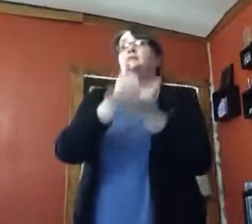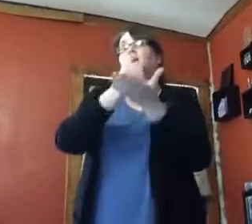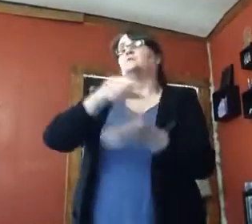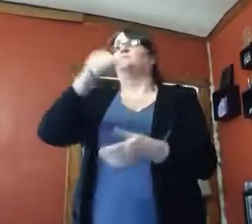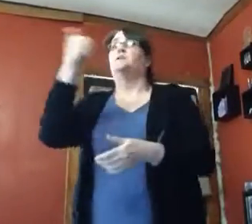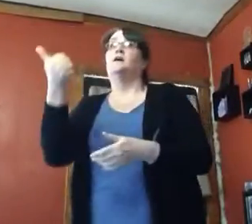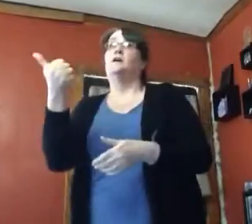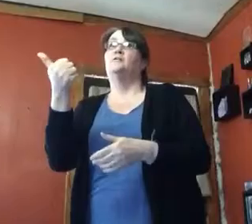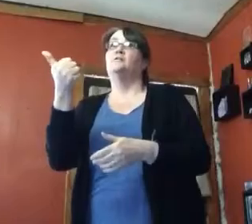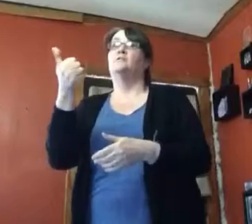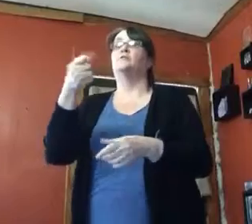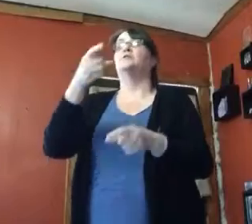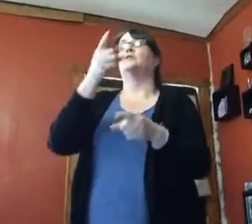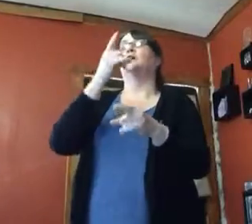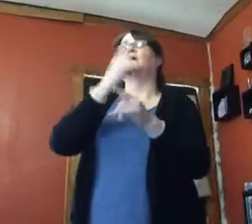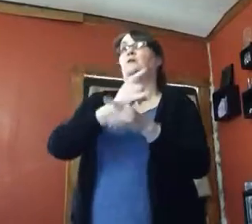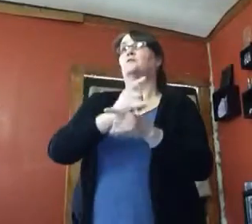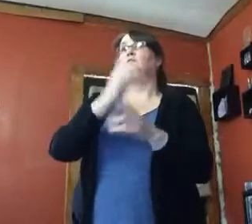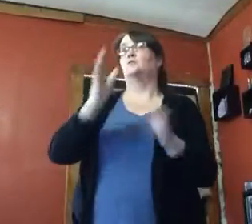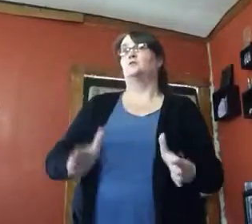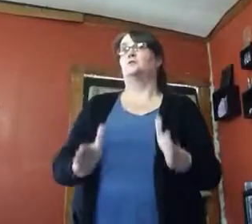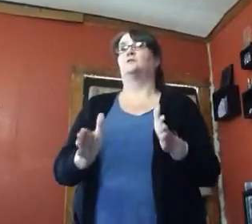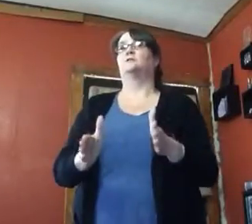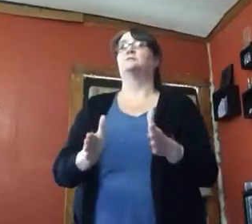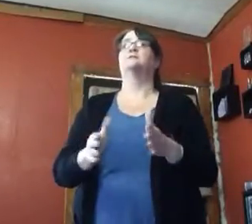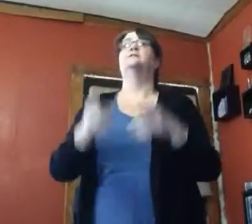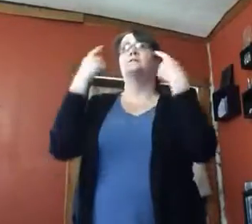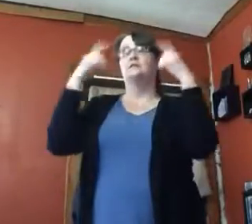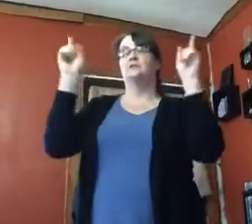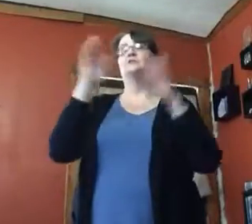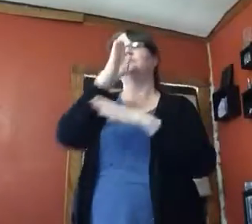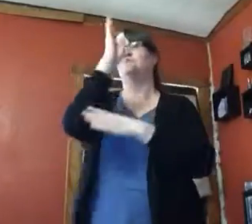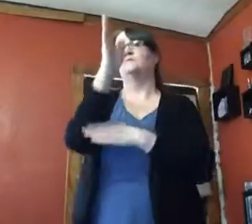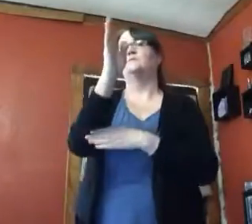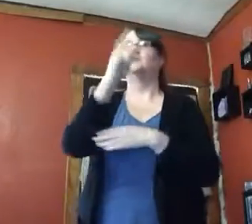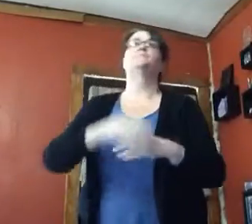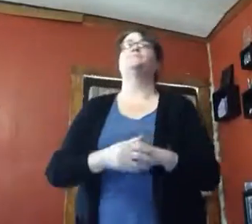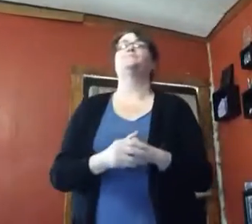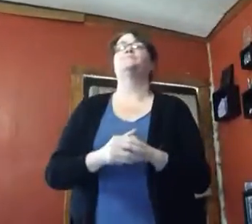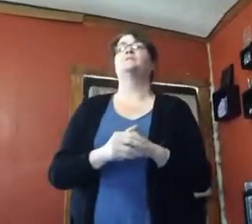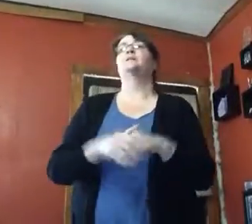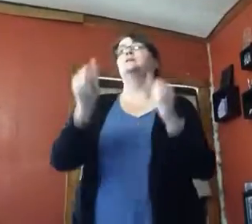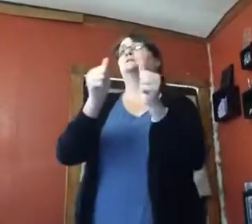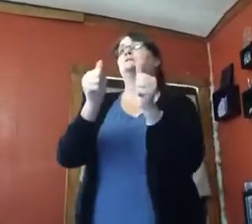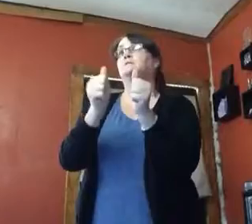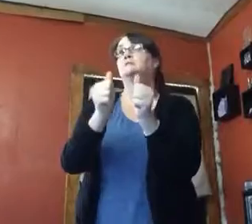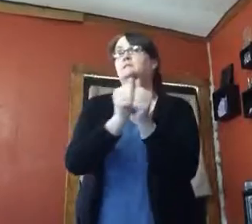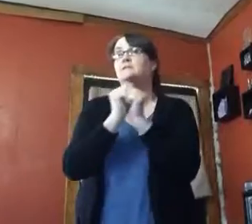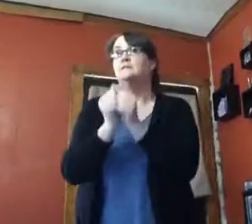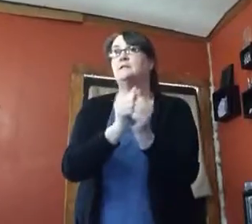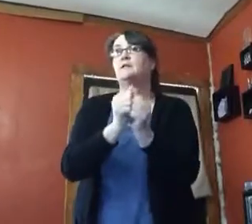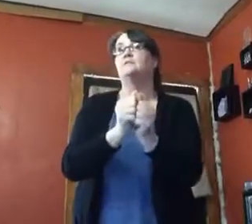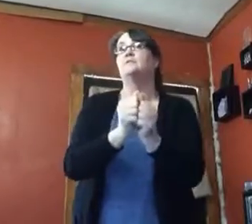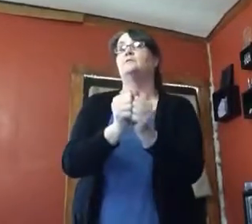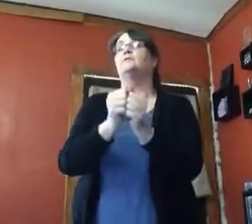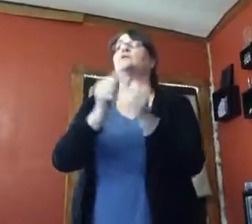sobriety. With other early members, Bill Wilson and Bob Smith developed AA's